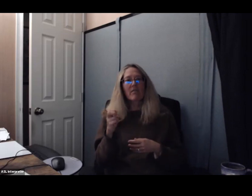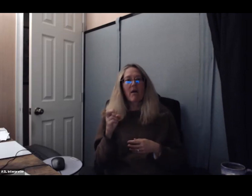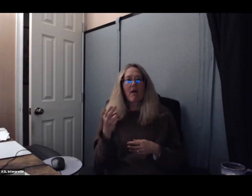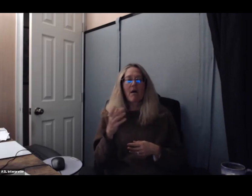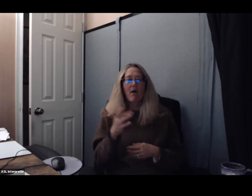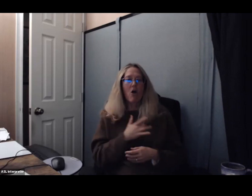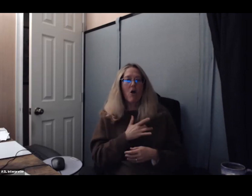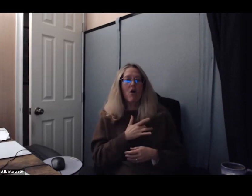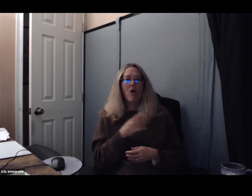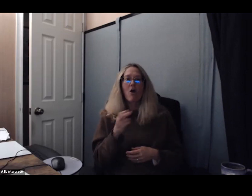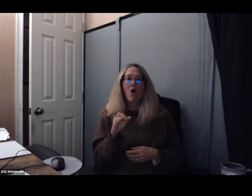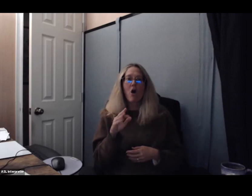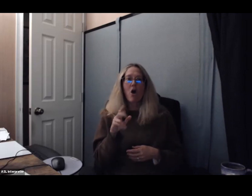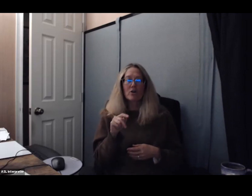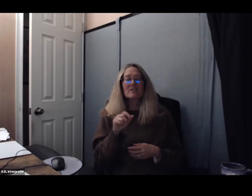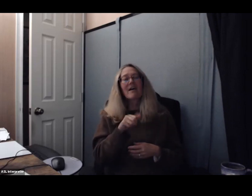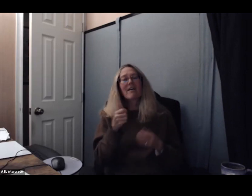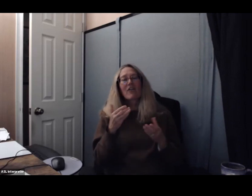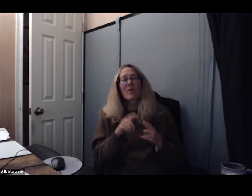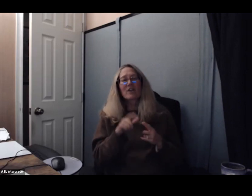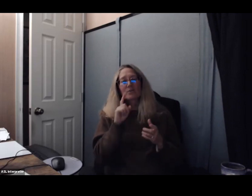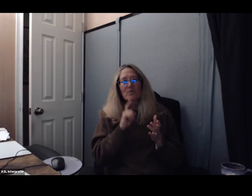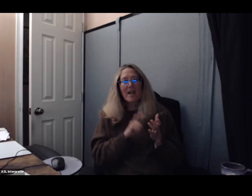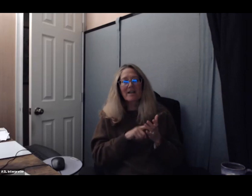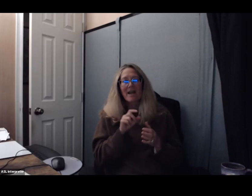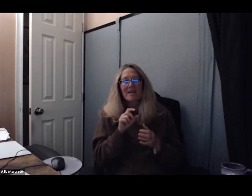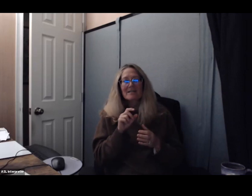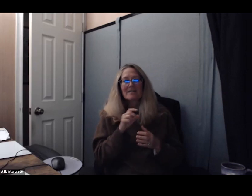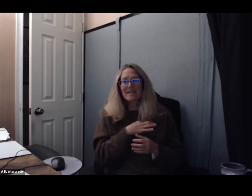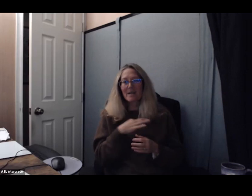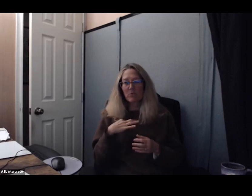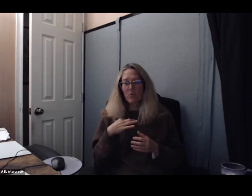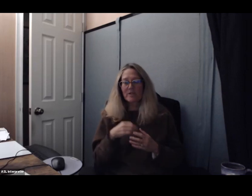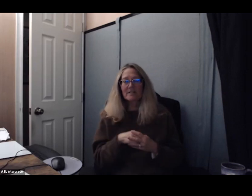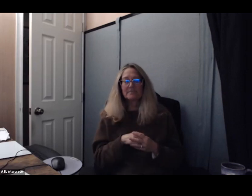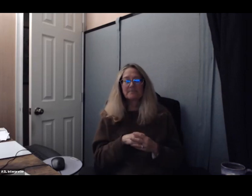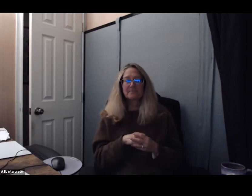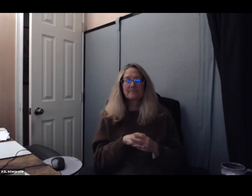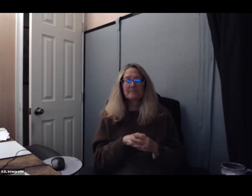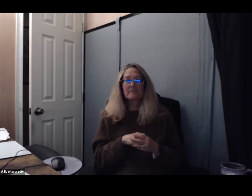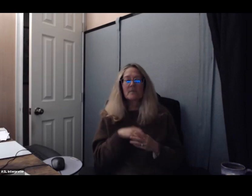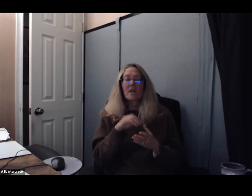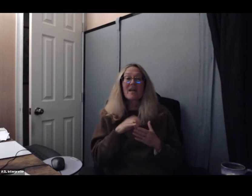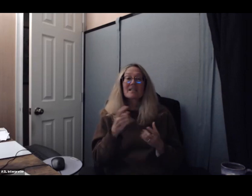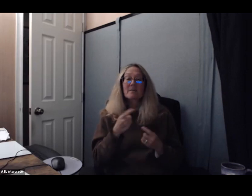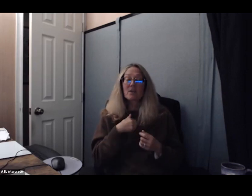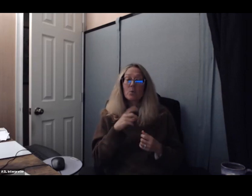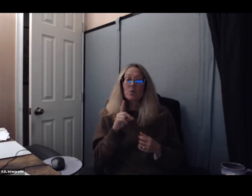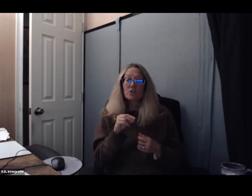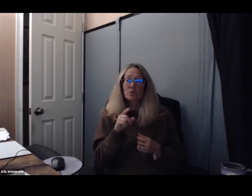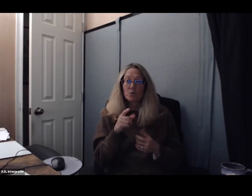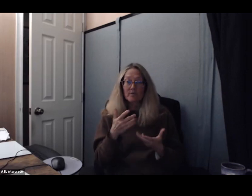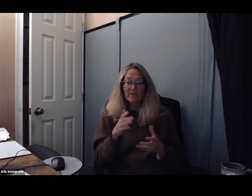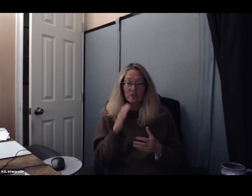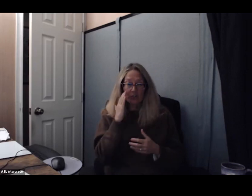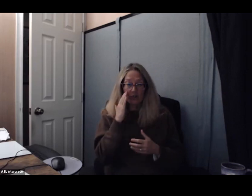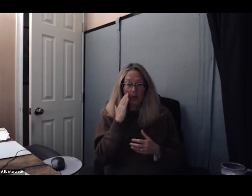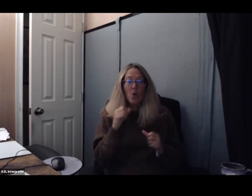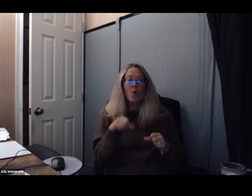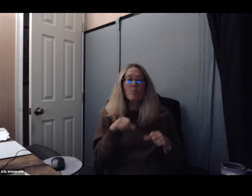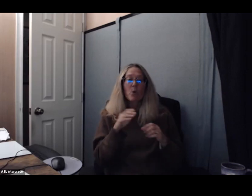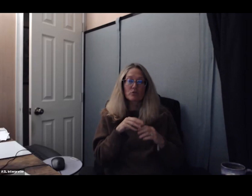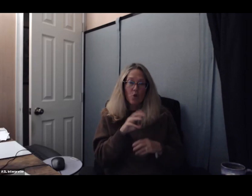our employees. And this is something that we do, as you know, that we also post